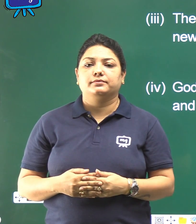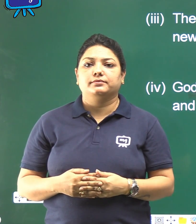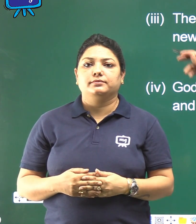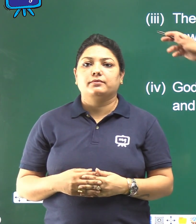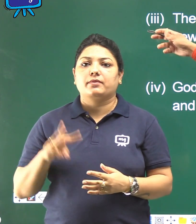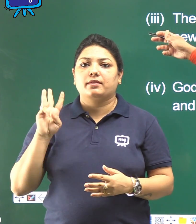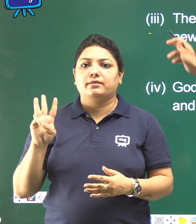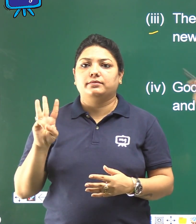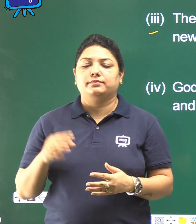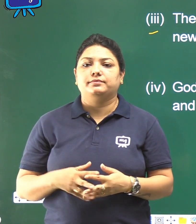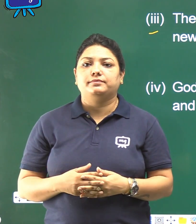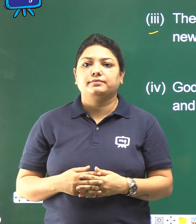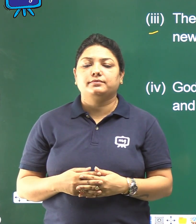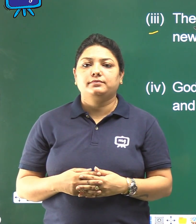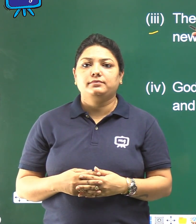Third,